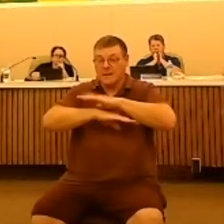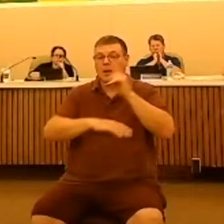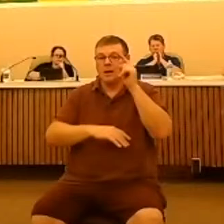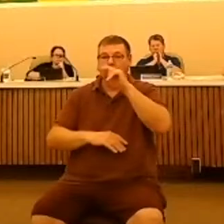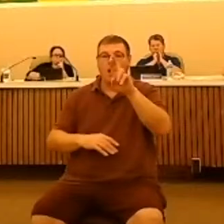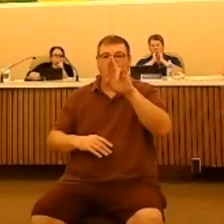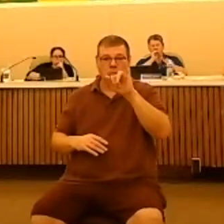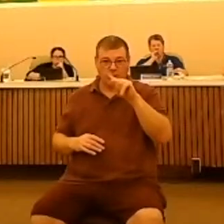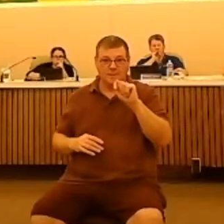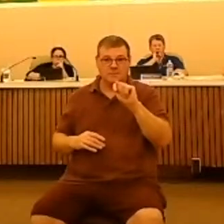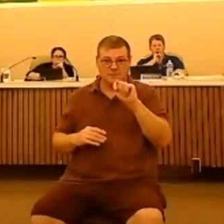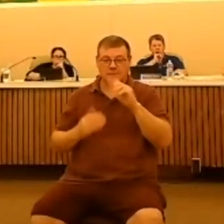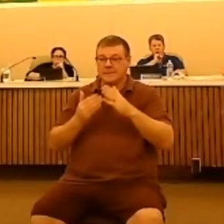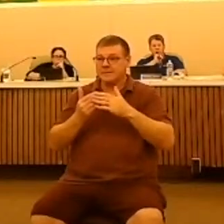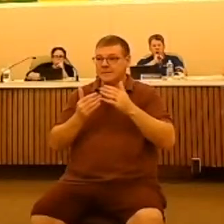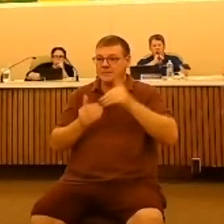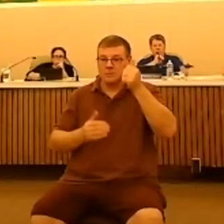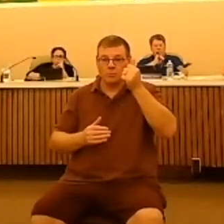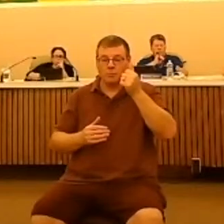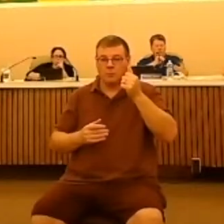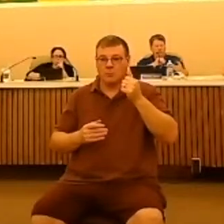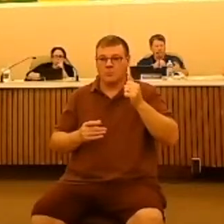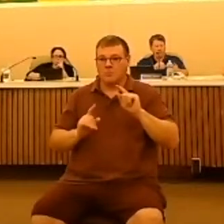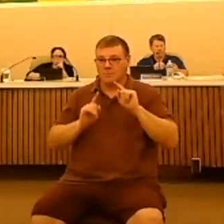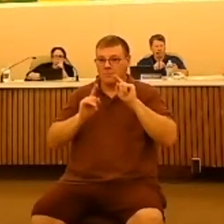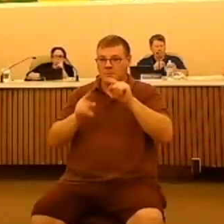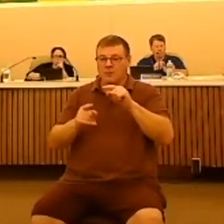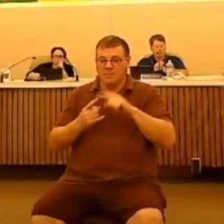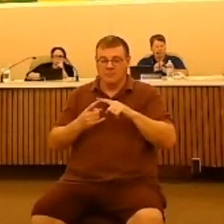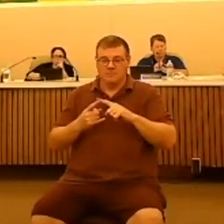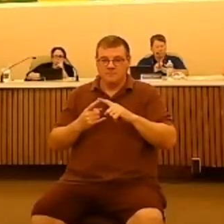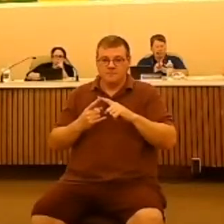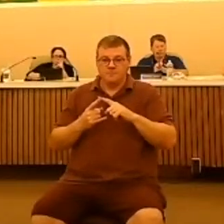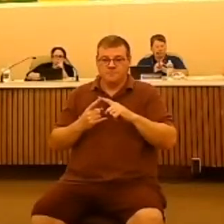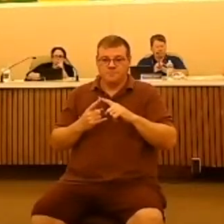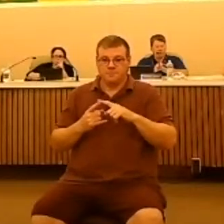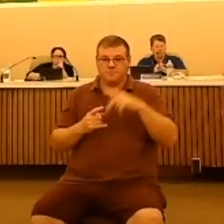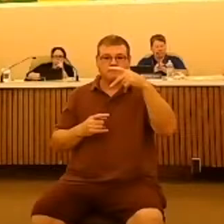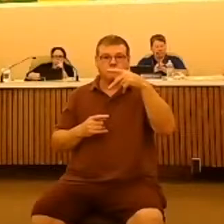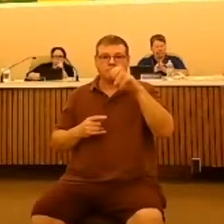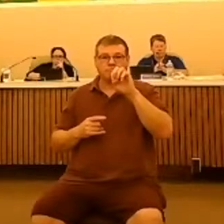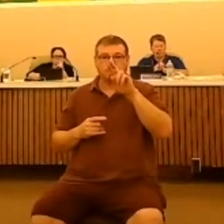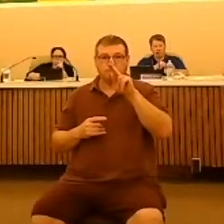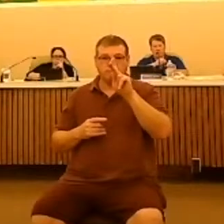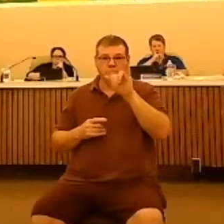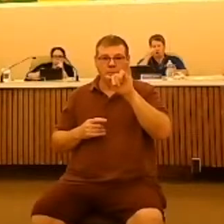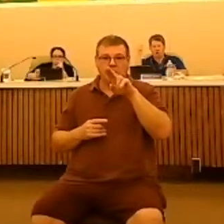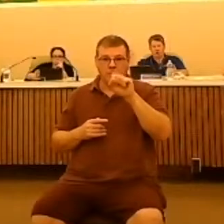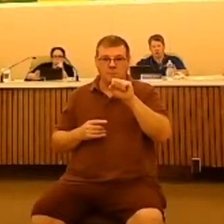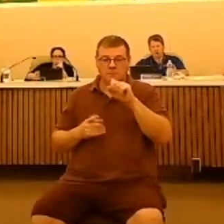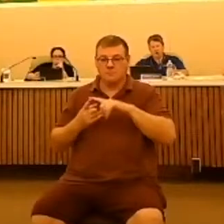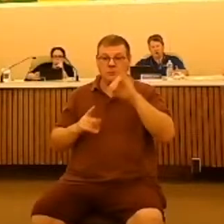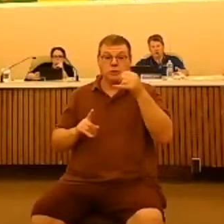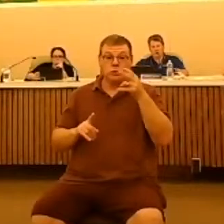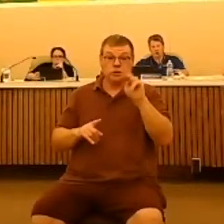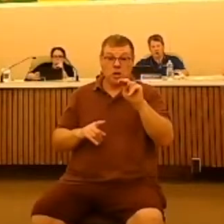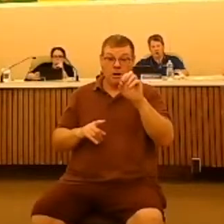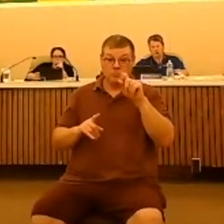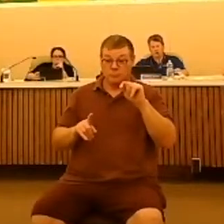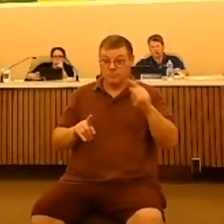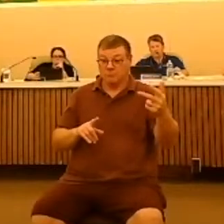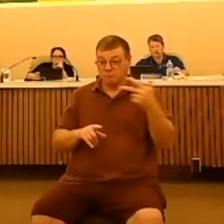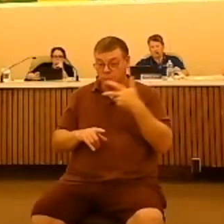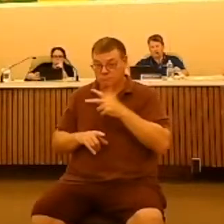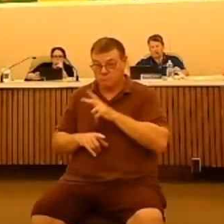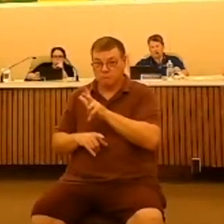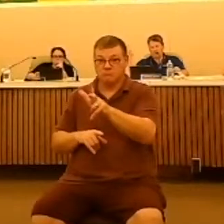RIT campus. The easiest one to get to is Perkins Drive. So if you go down John Street